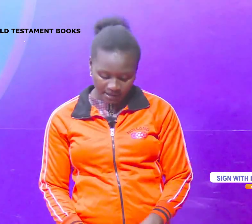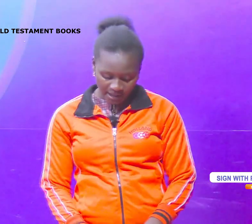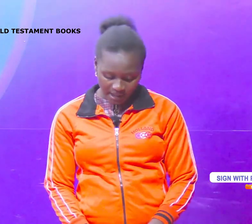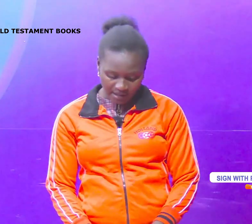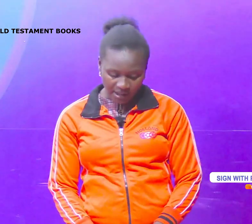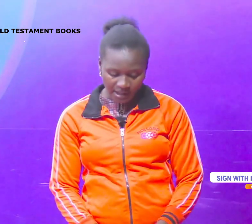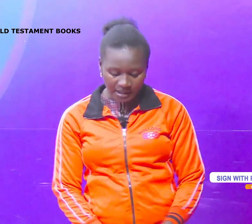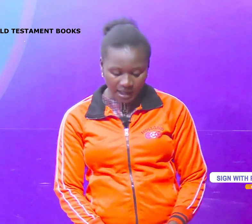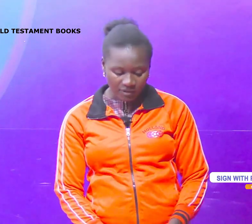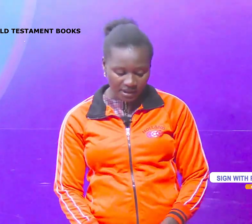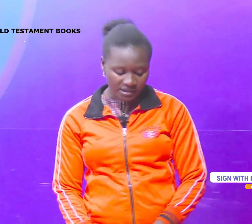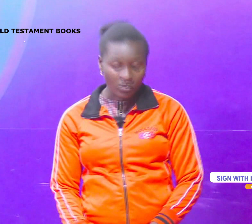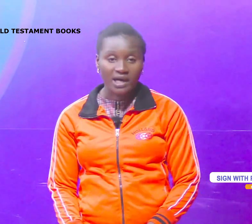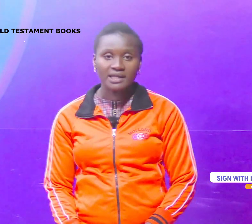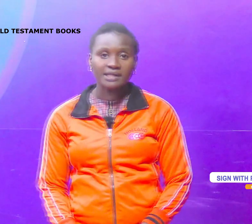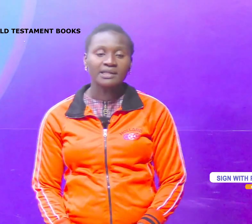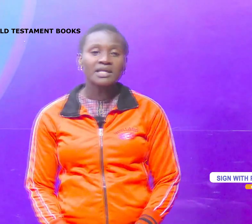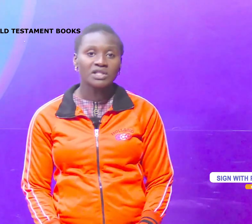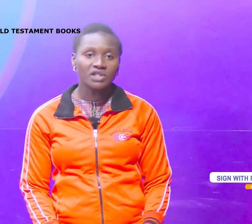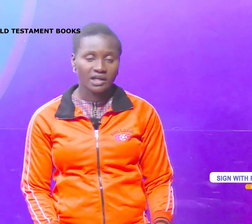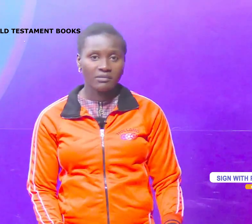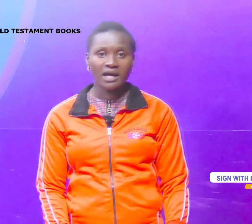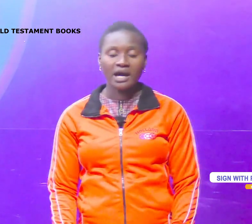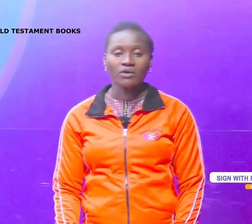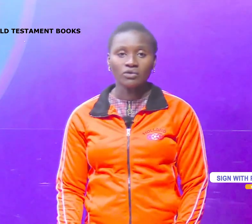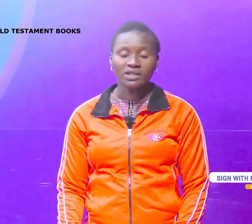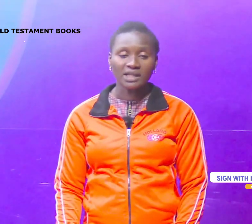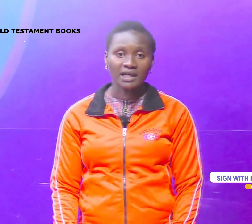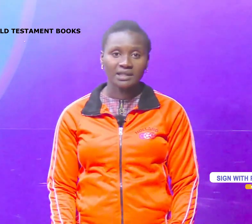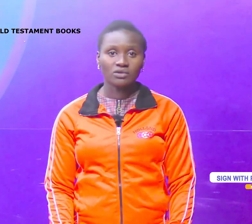And then our next word is Jeremiah. How do we sign it? So